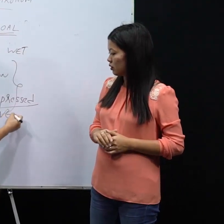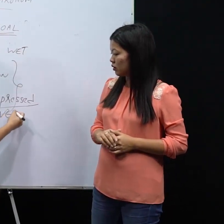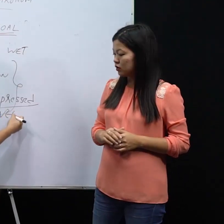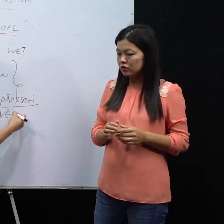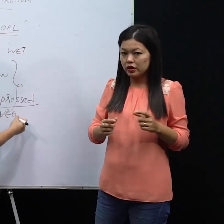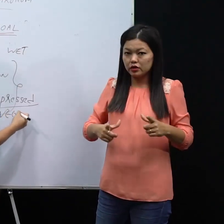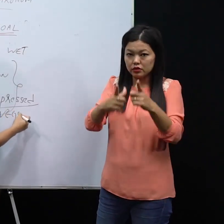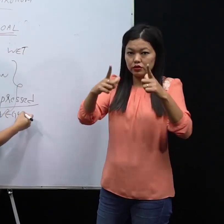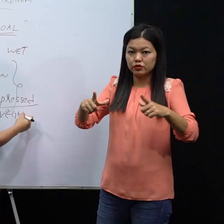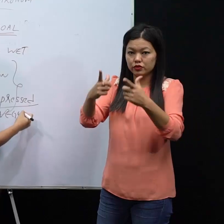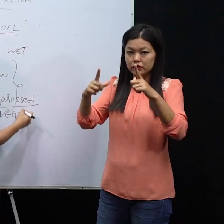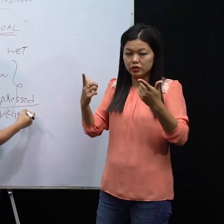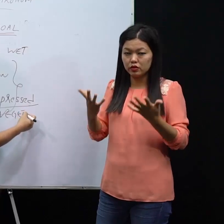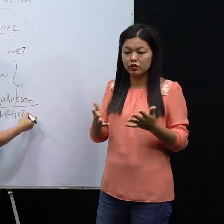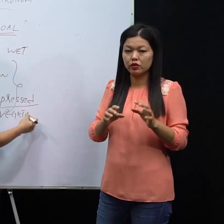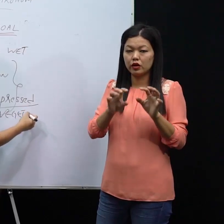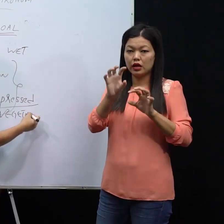The dead vegetation,